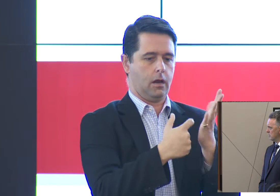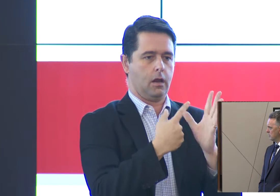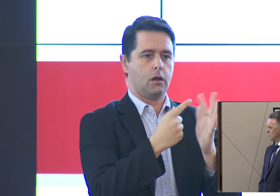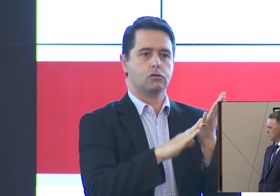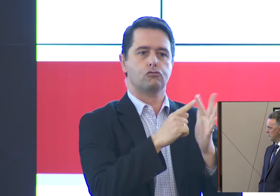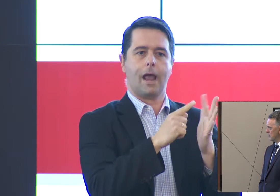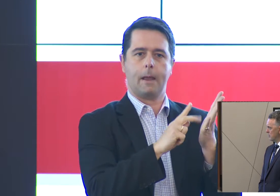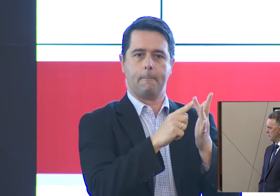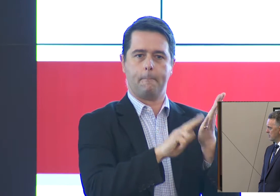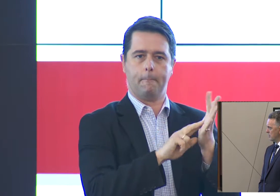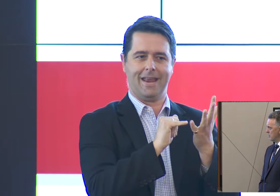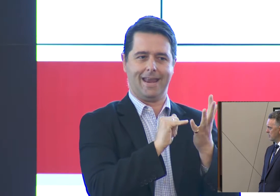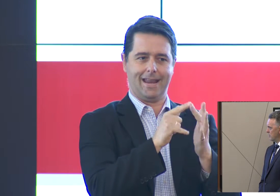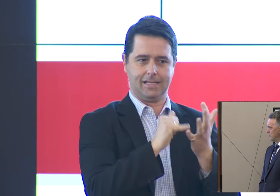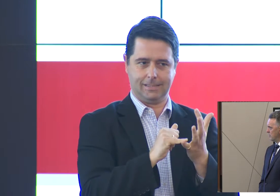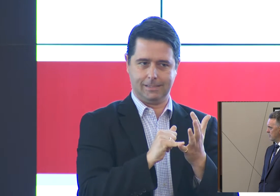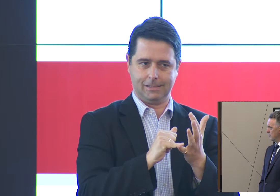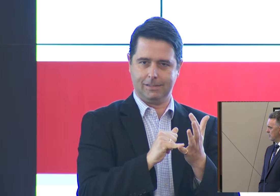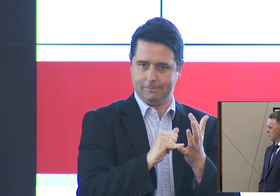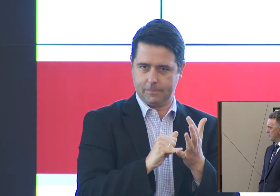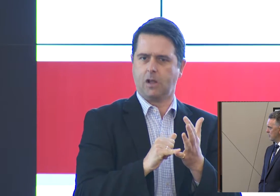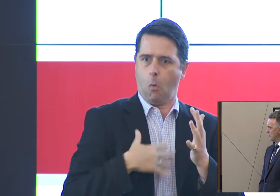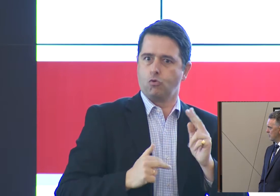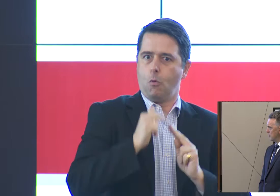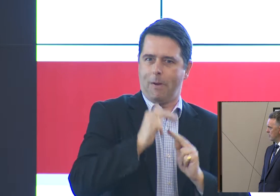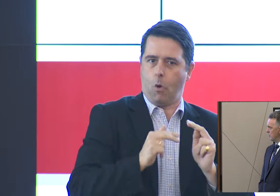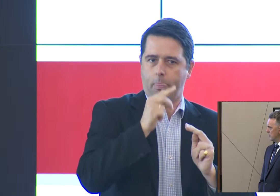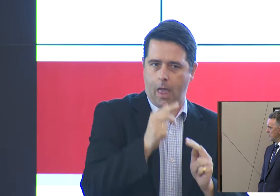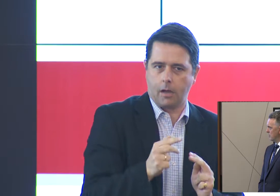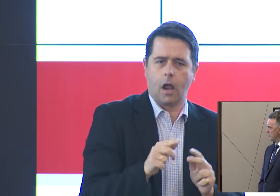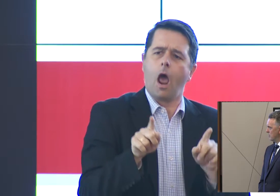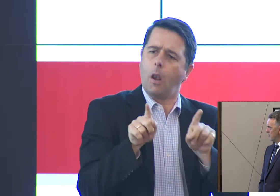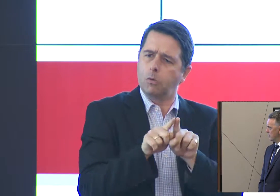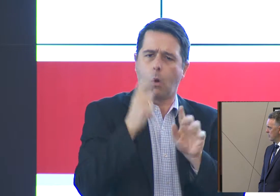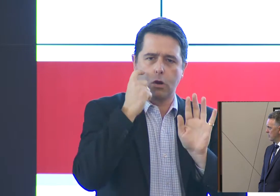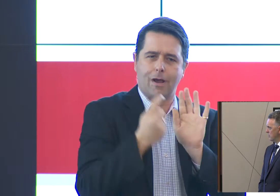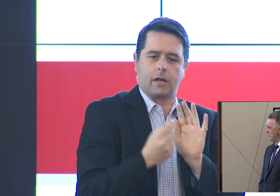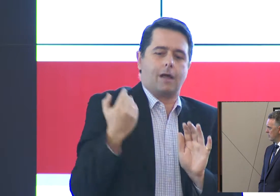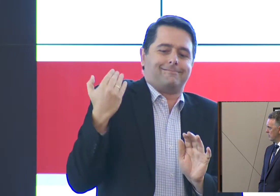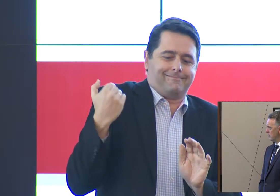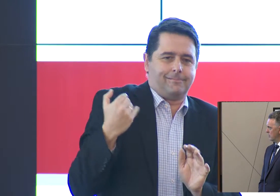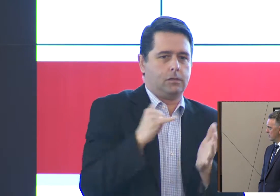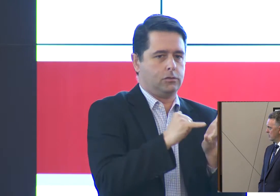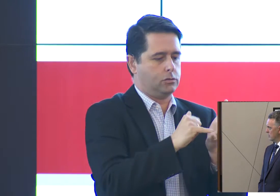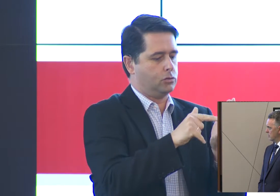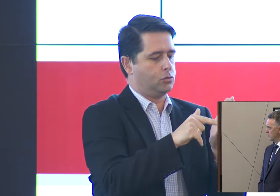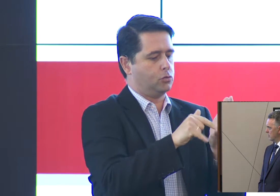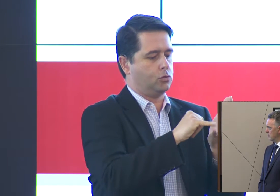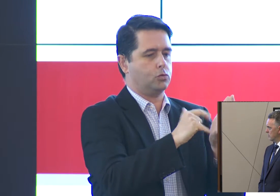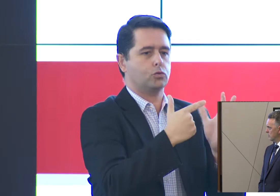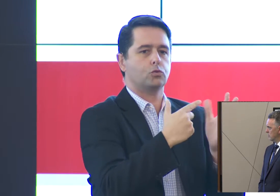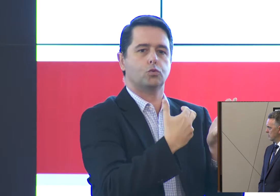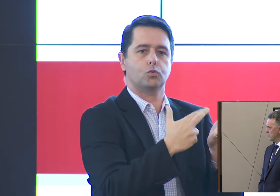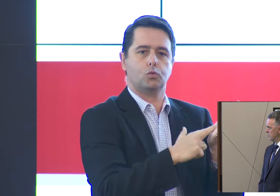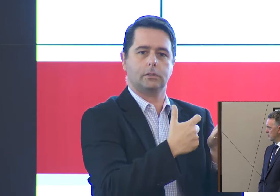on the the previous work that Graham Innes did, my predecessor, and really wanting to build on that. So